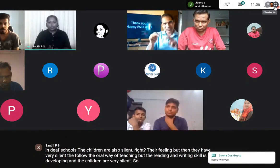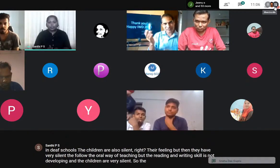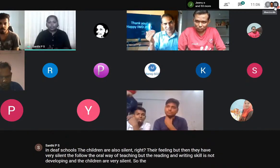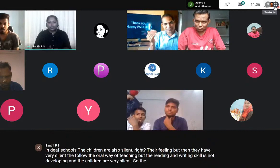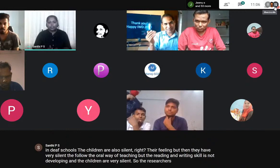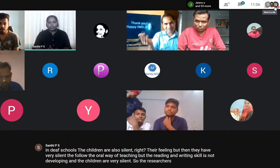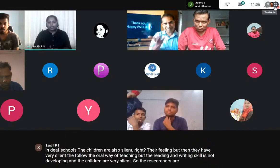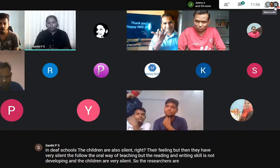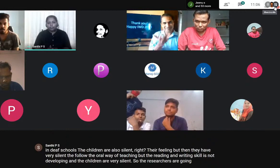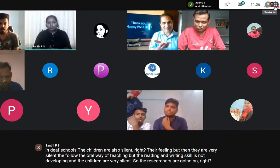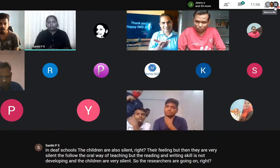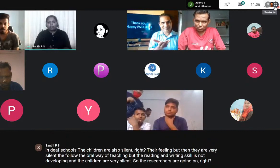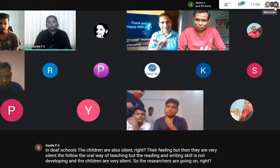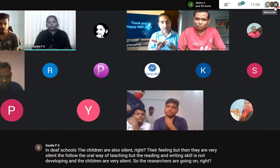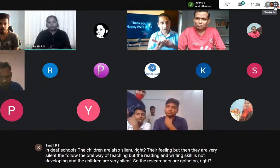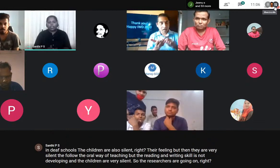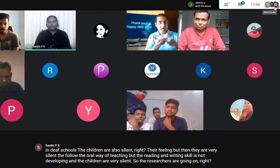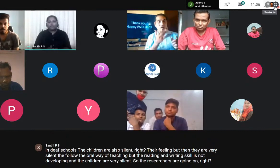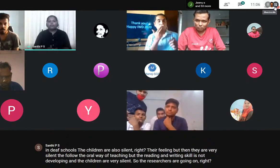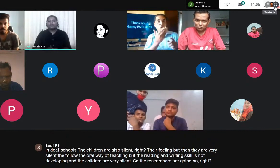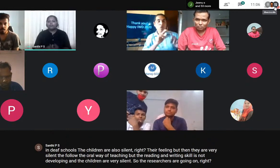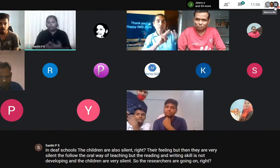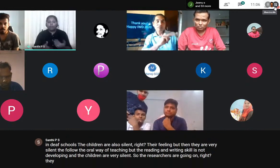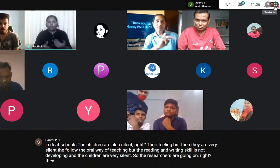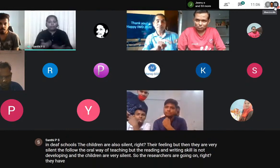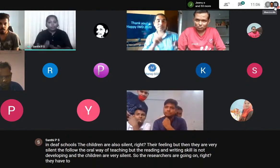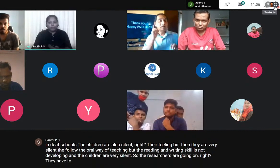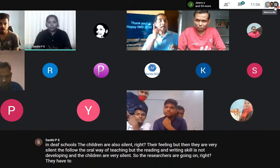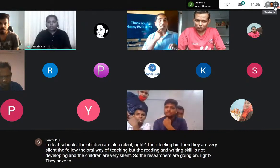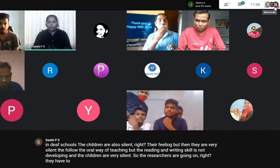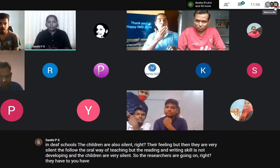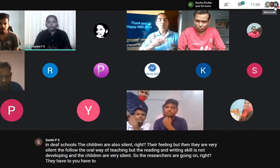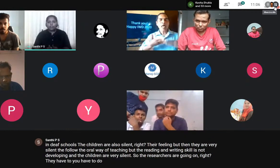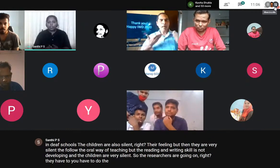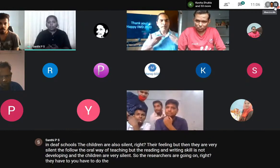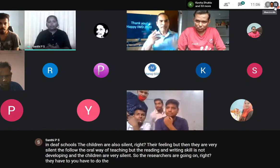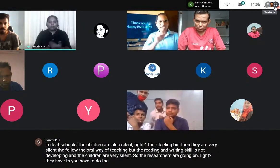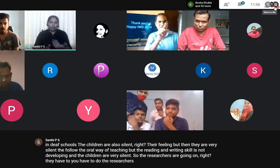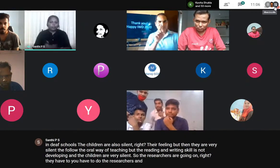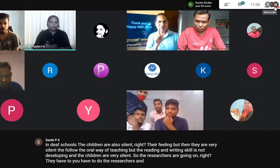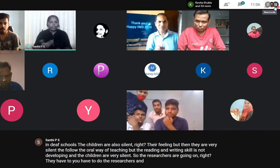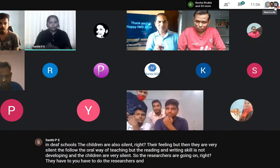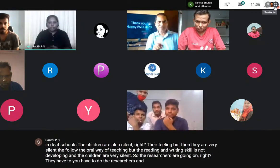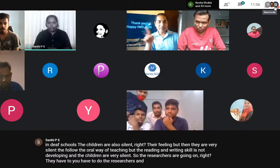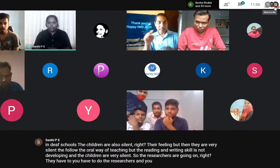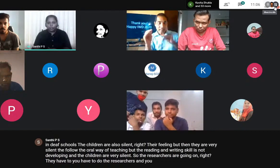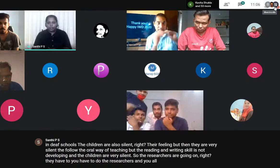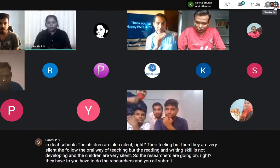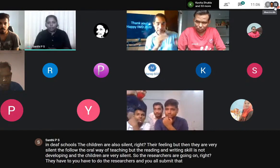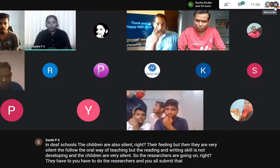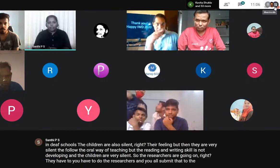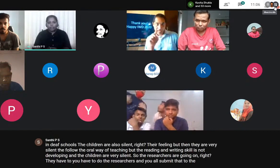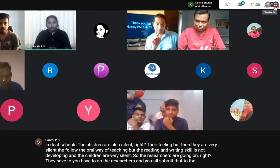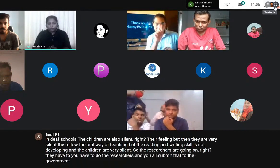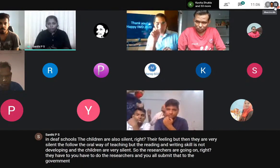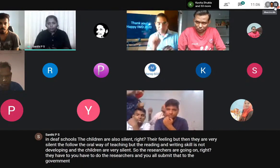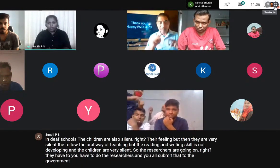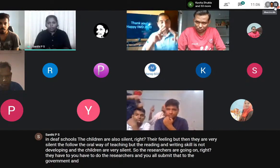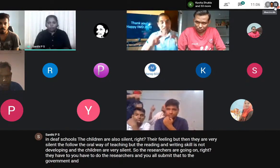right? You have to do the researches and give or submit that to the government, and you have to question them, what